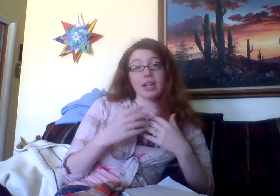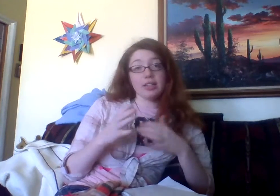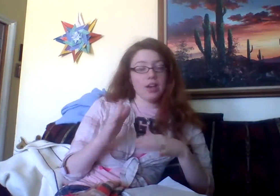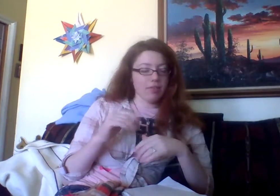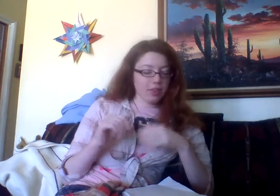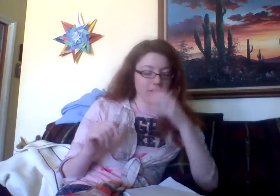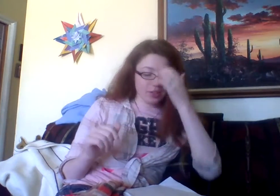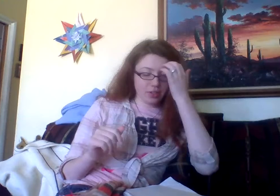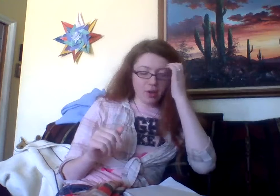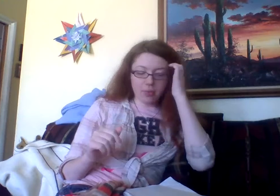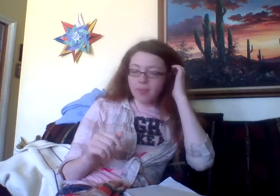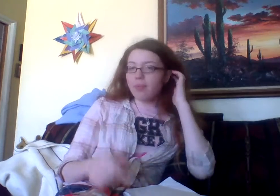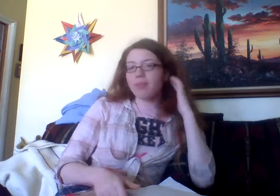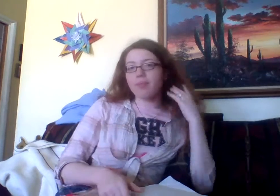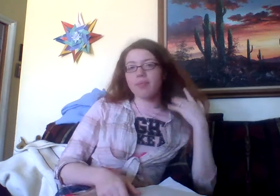I did cover this,